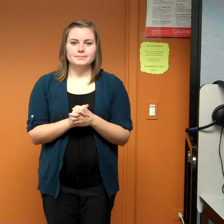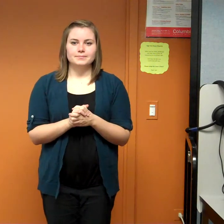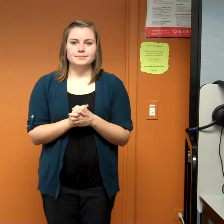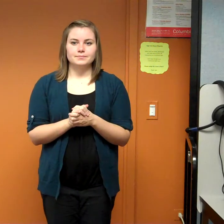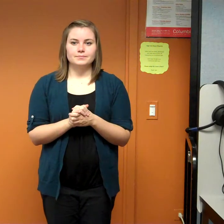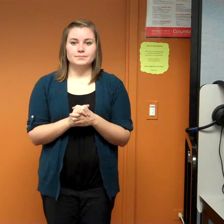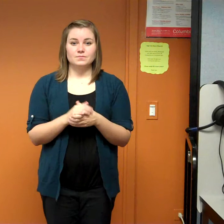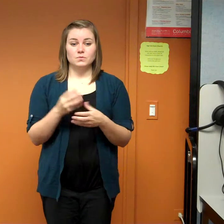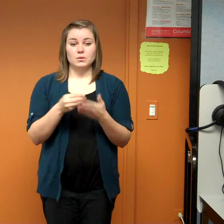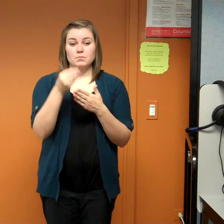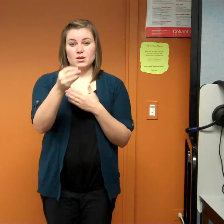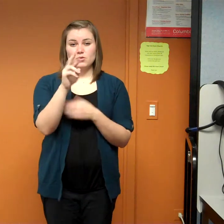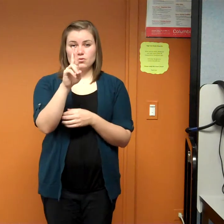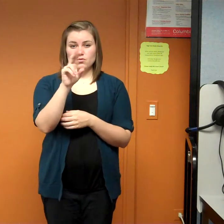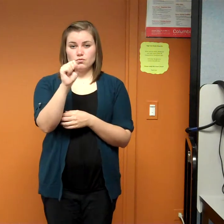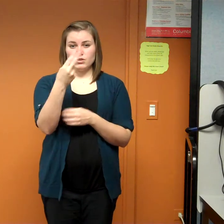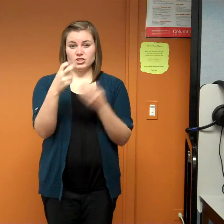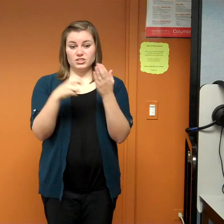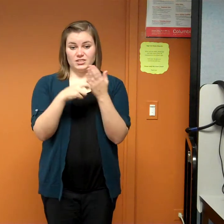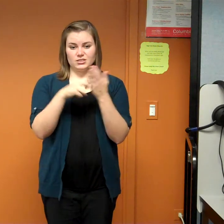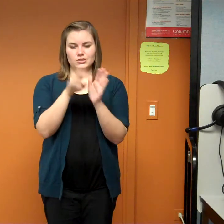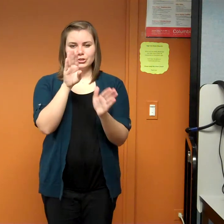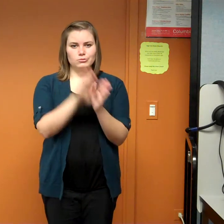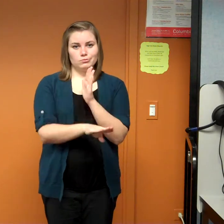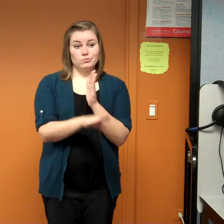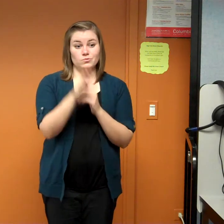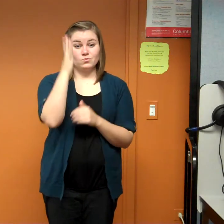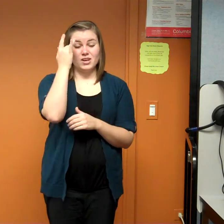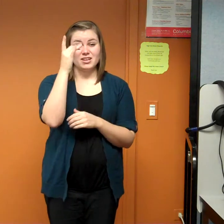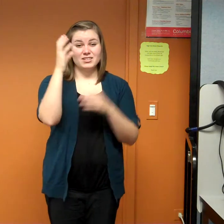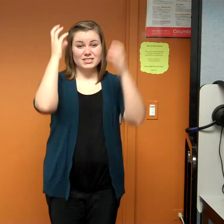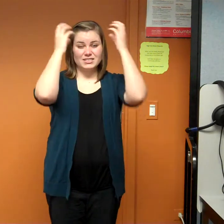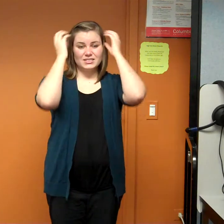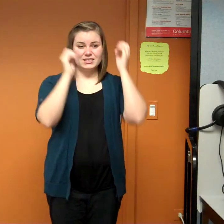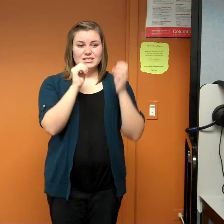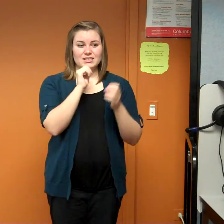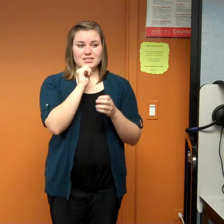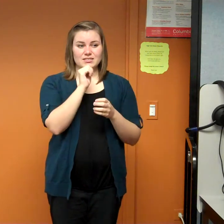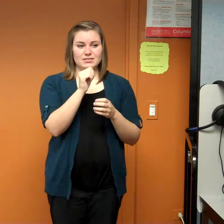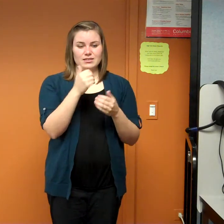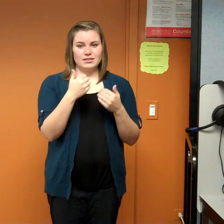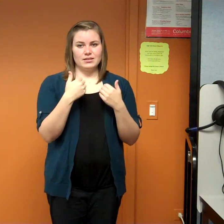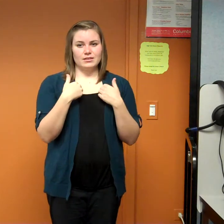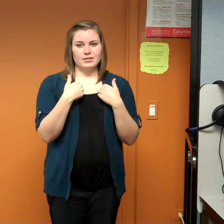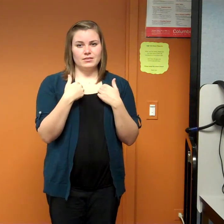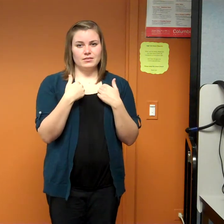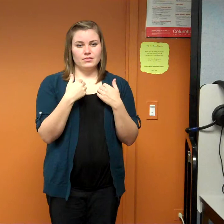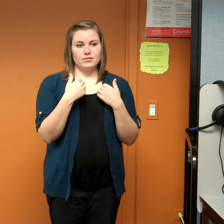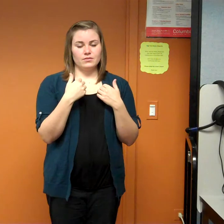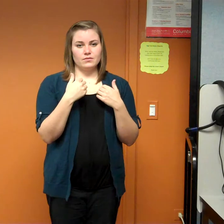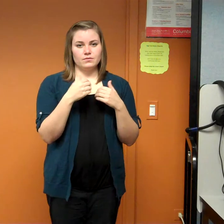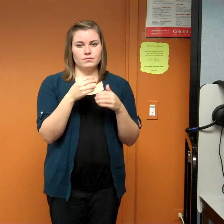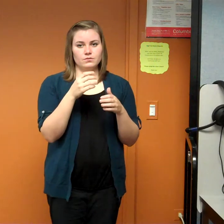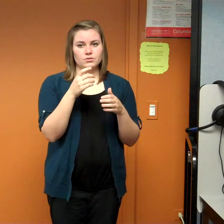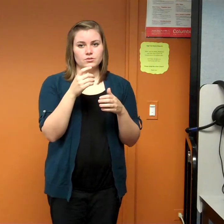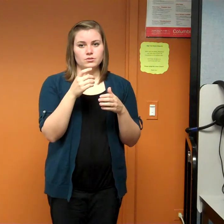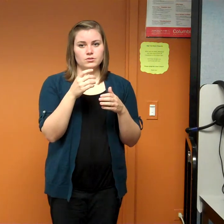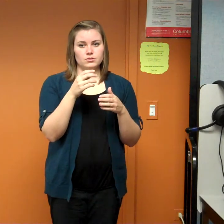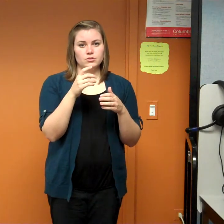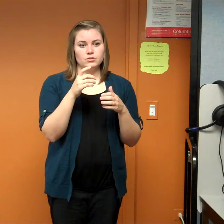rush tickets for that too that were really cheap, because Disney at the time only didn't do the TKTS or anything, you can get them cheap, you had to get them rush because they were always full